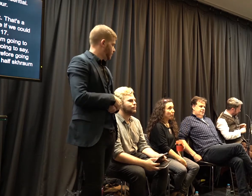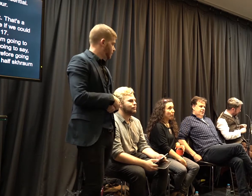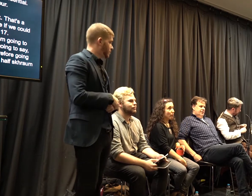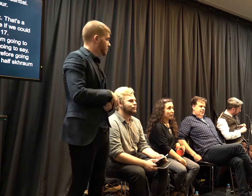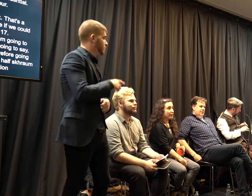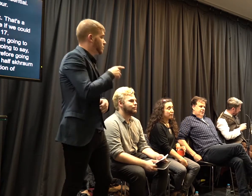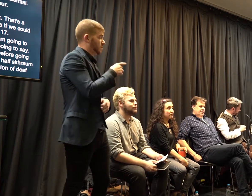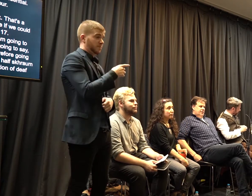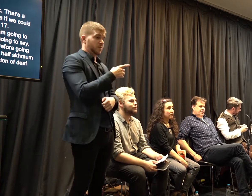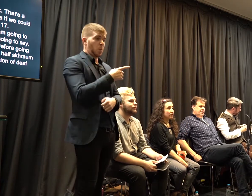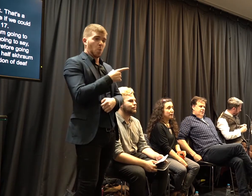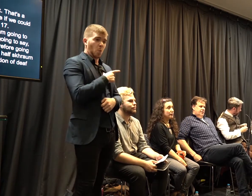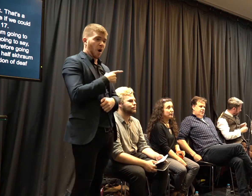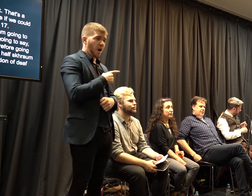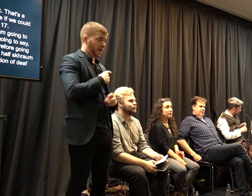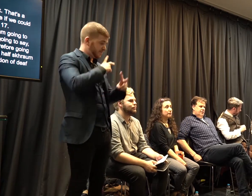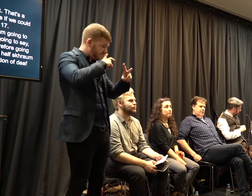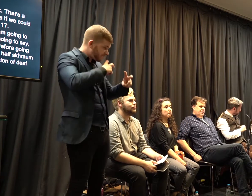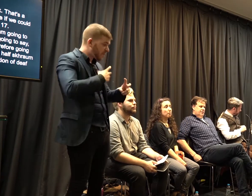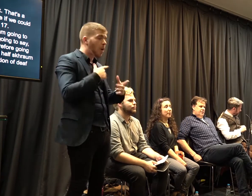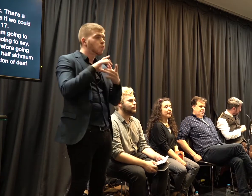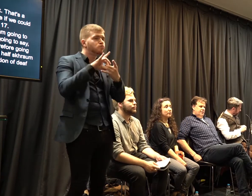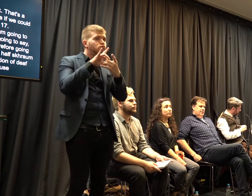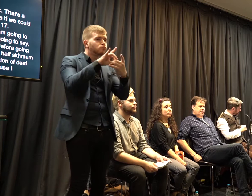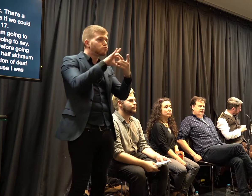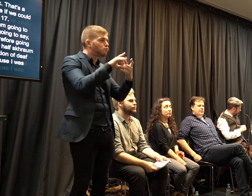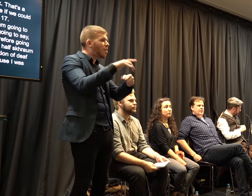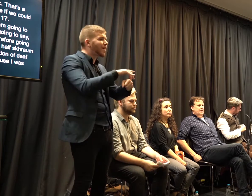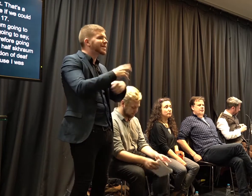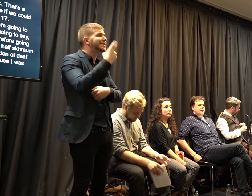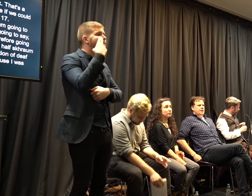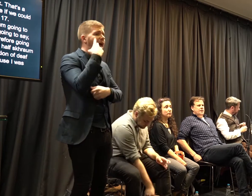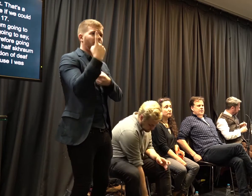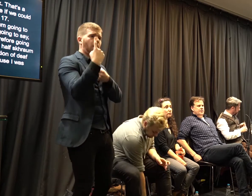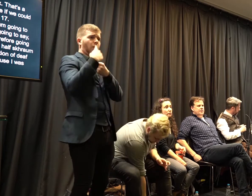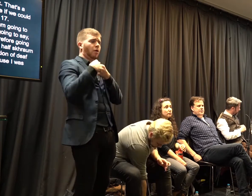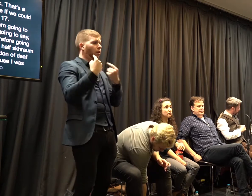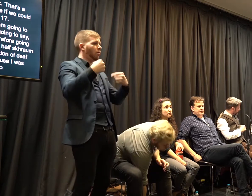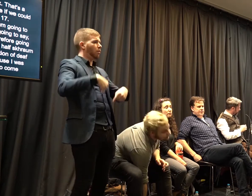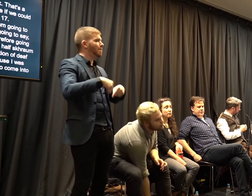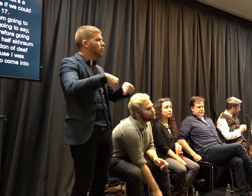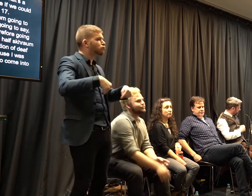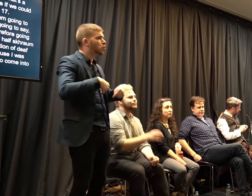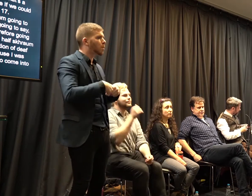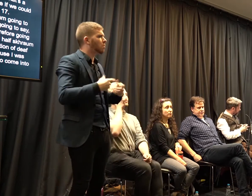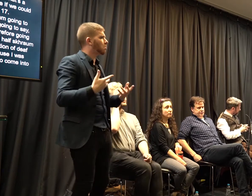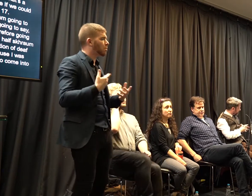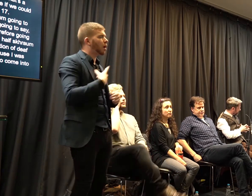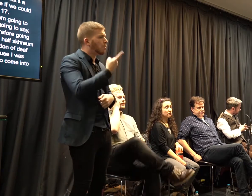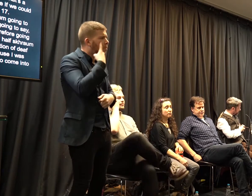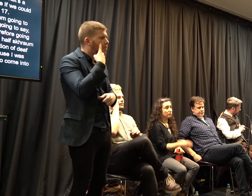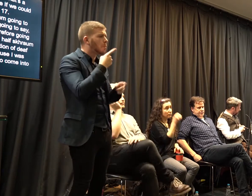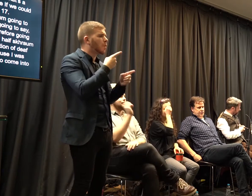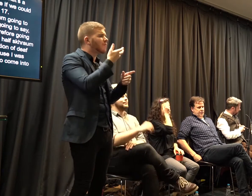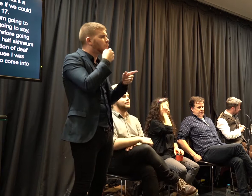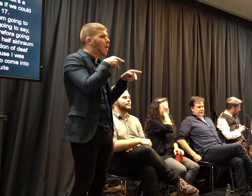which was triggered because I was working in theatre and deaf people started to come into the room I was working in. And I'd tried quite a few different approaches